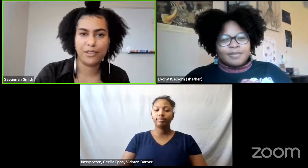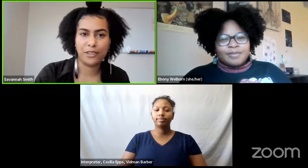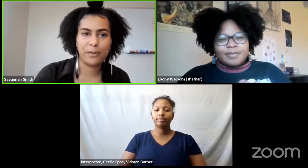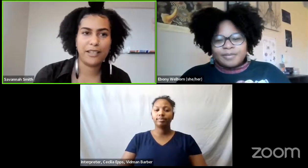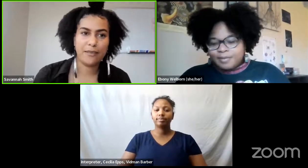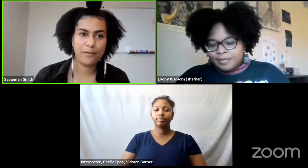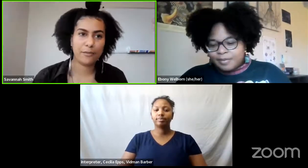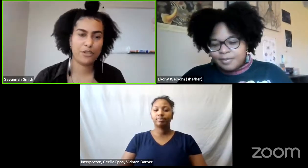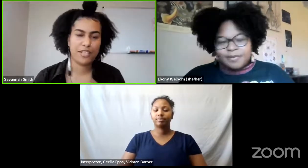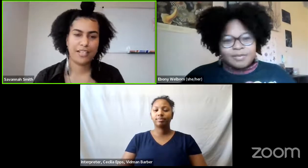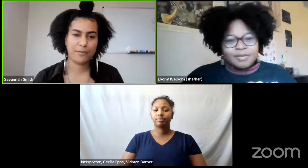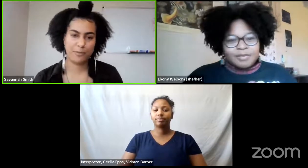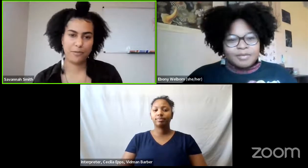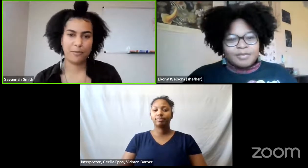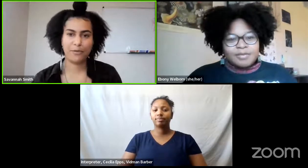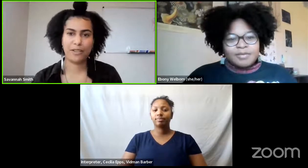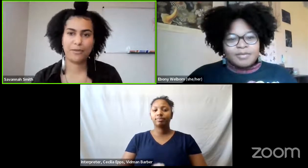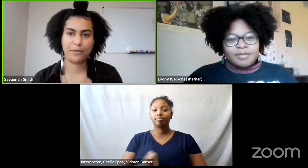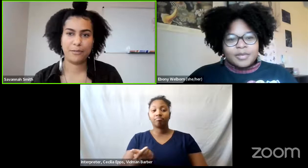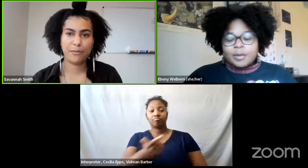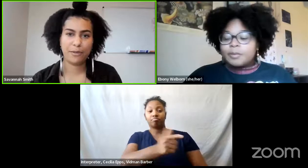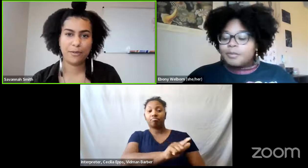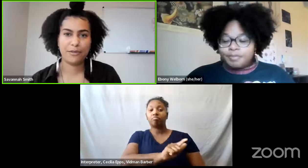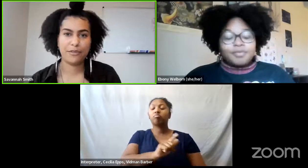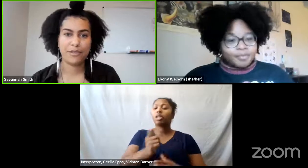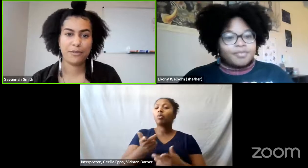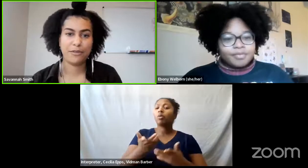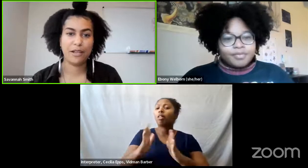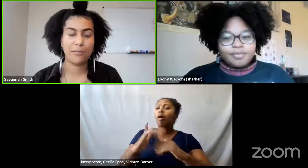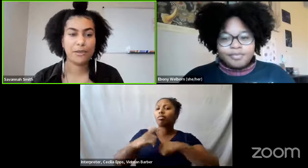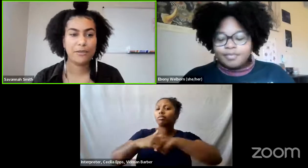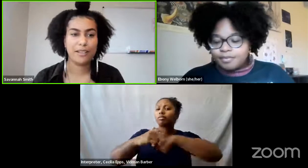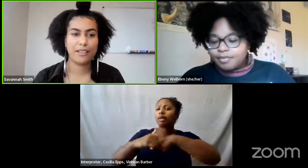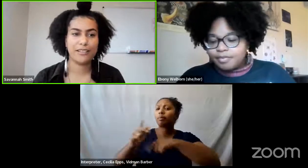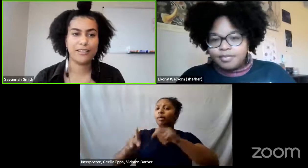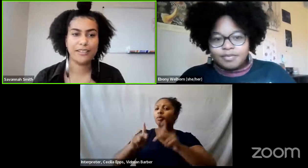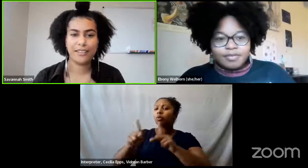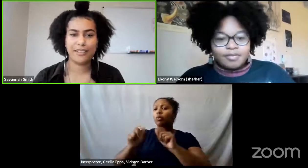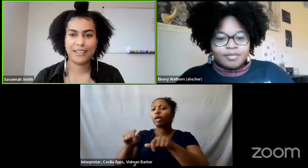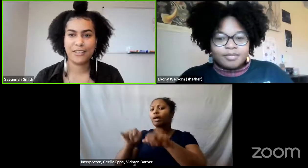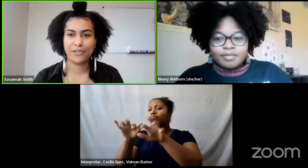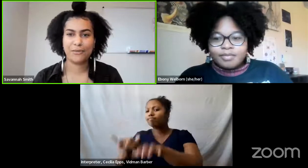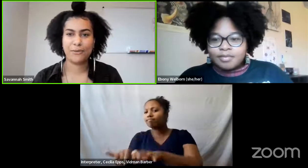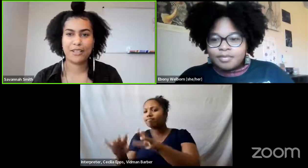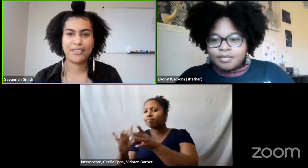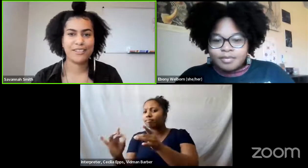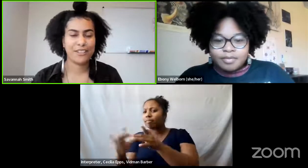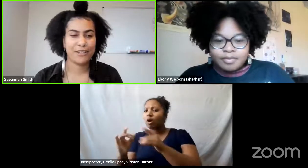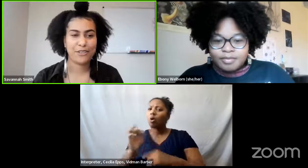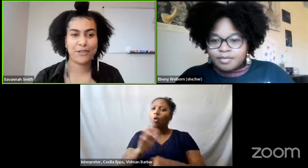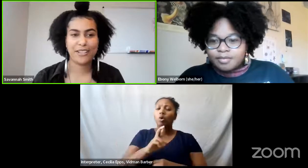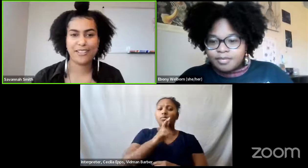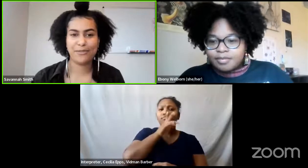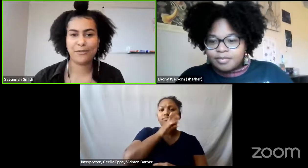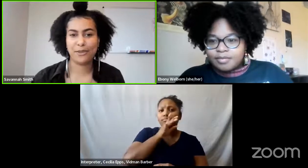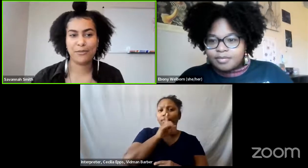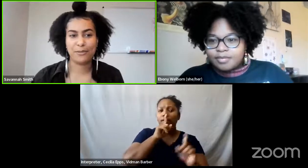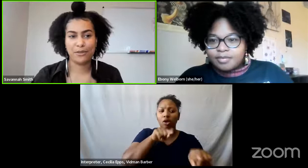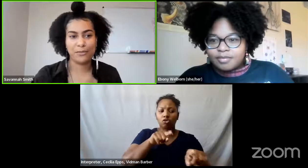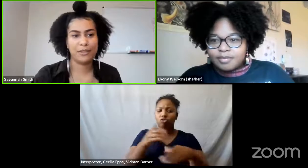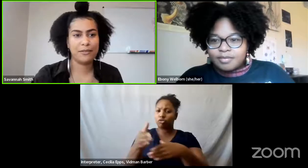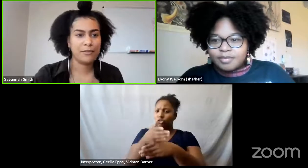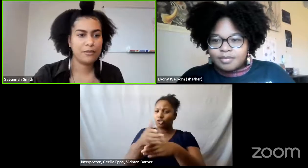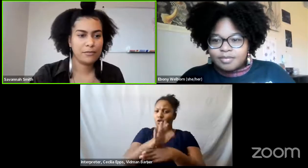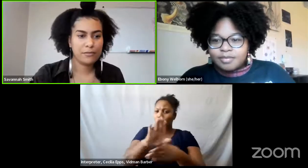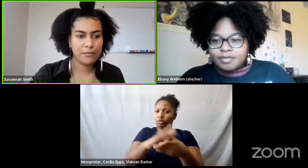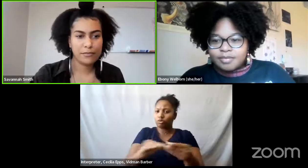I want to give a little bit more chance before we move on for people to unmute and let's hear your voice, share your stories if you feel